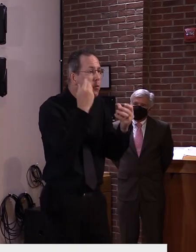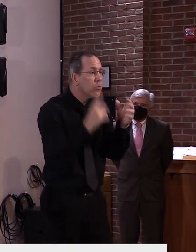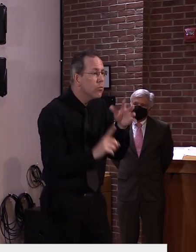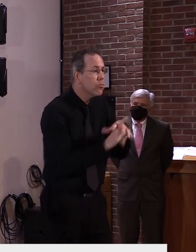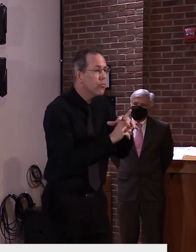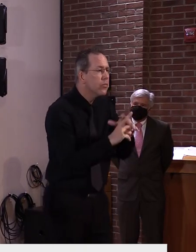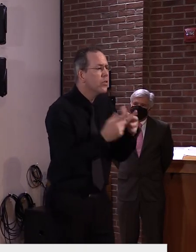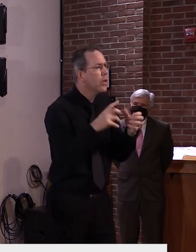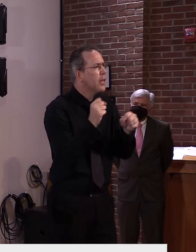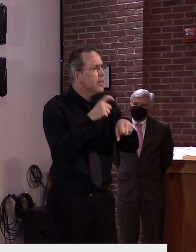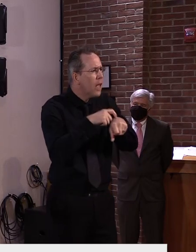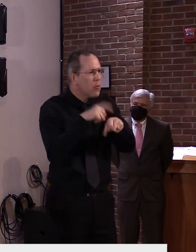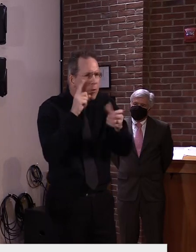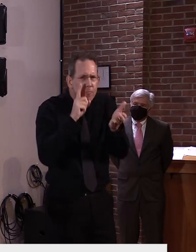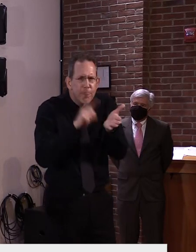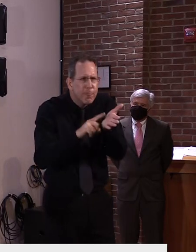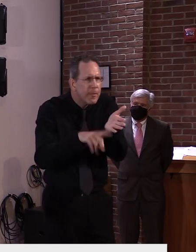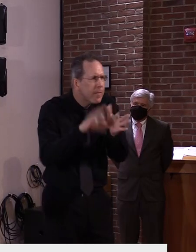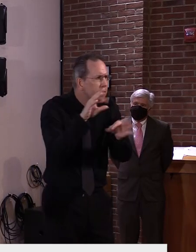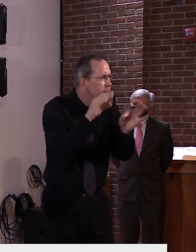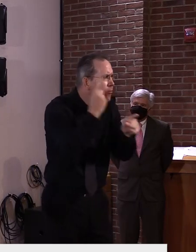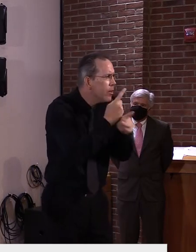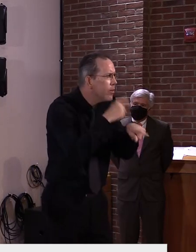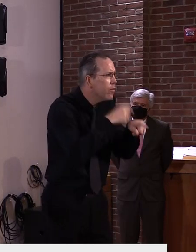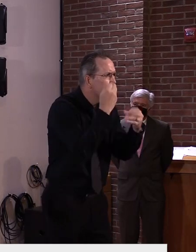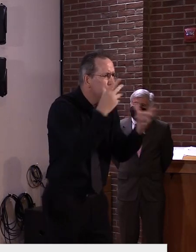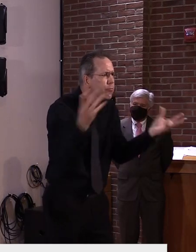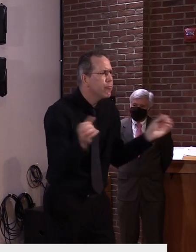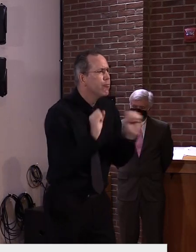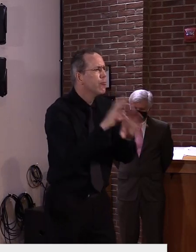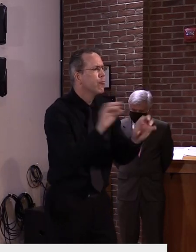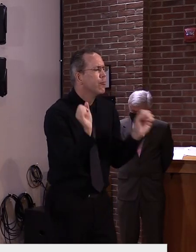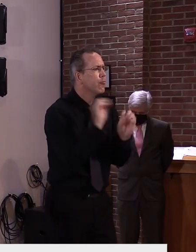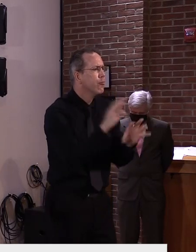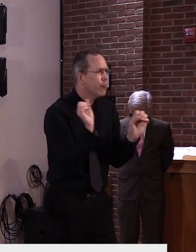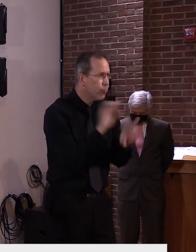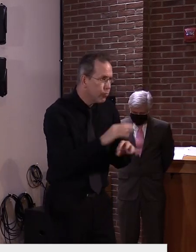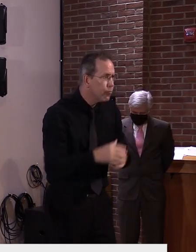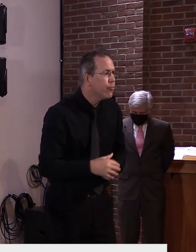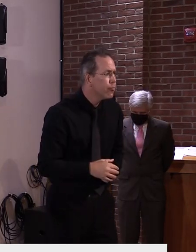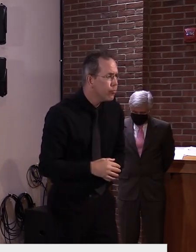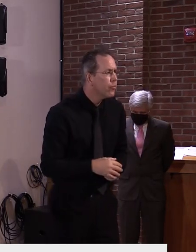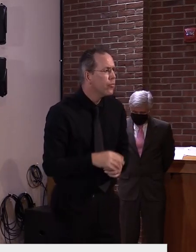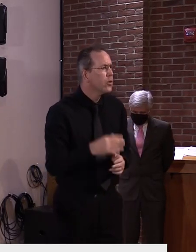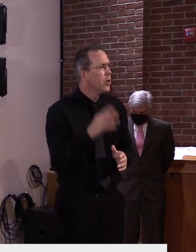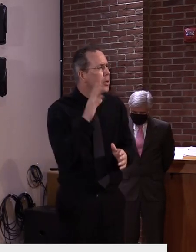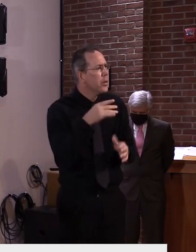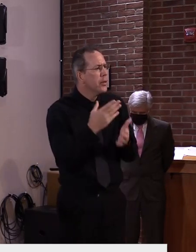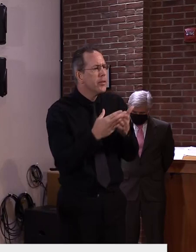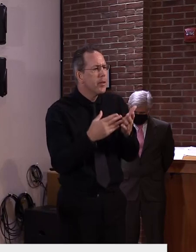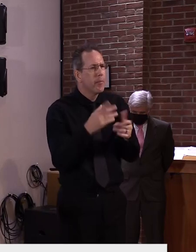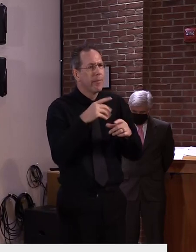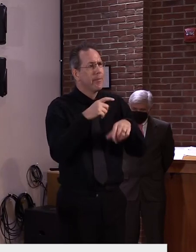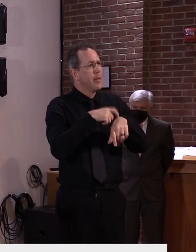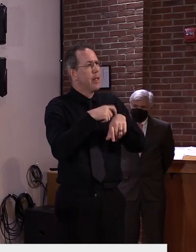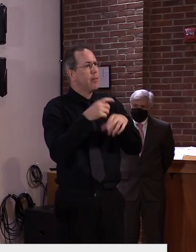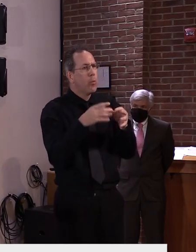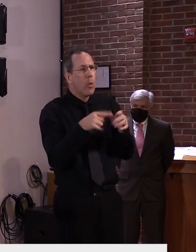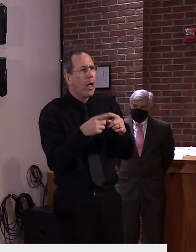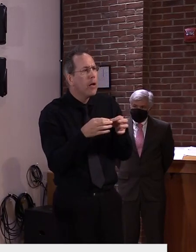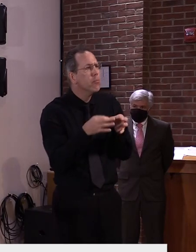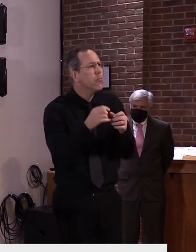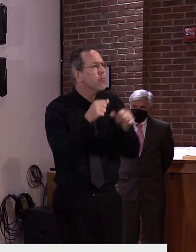into an even broader campaign than the one I've talked about, because this takes